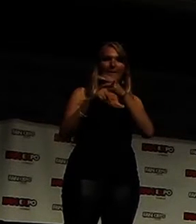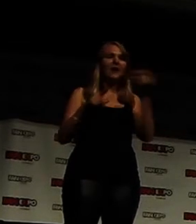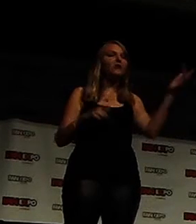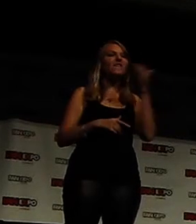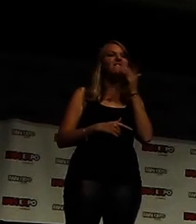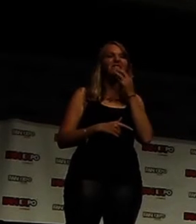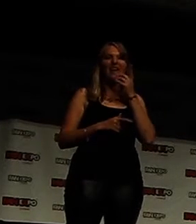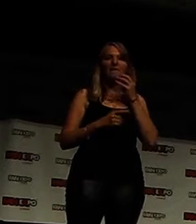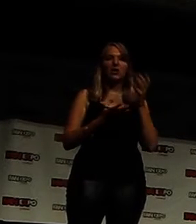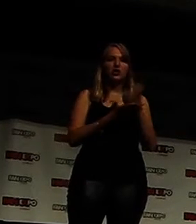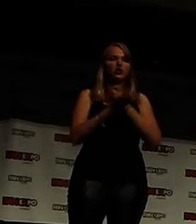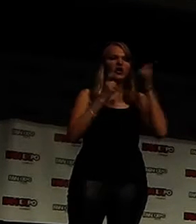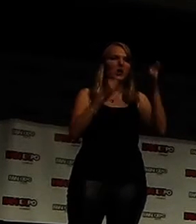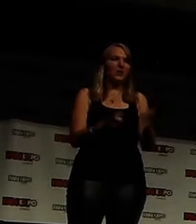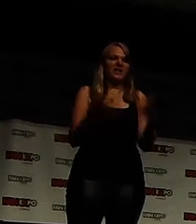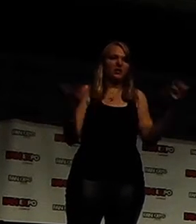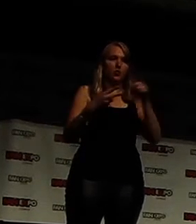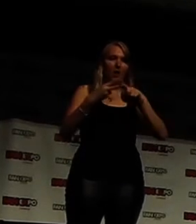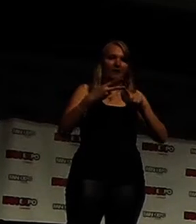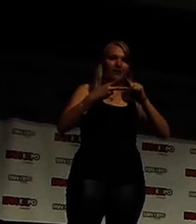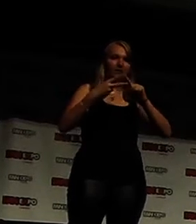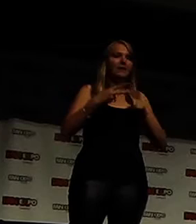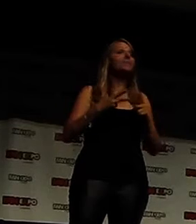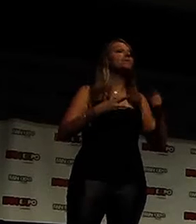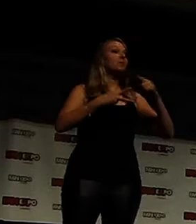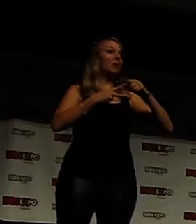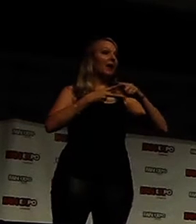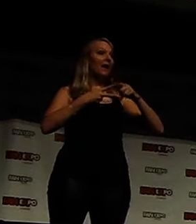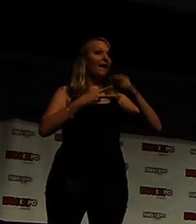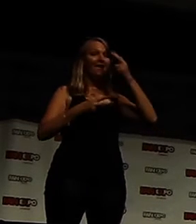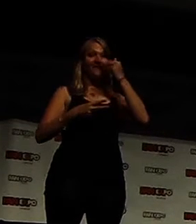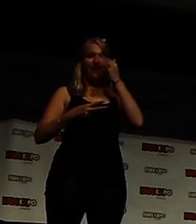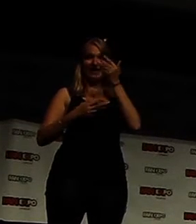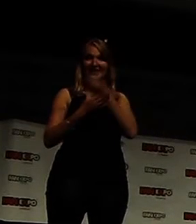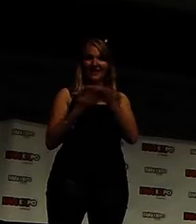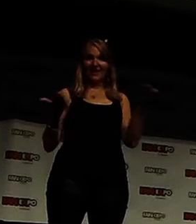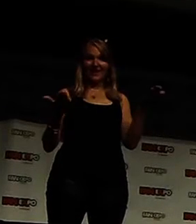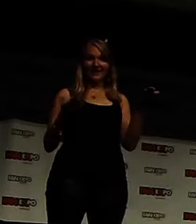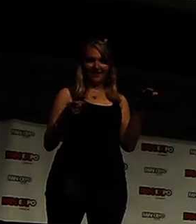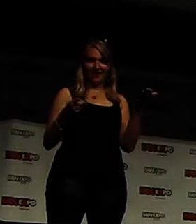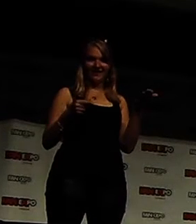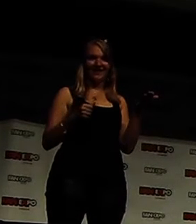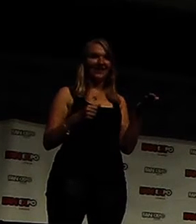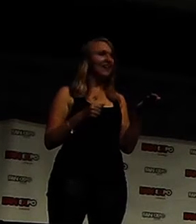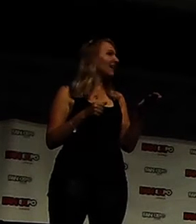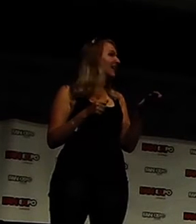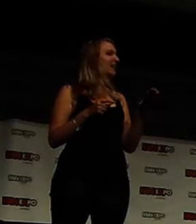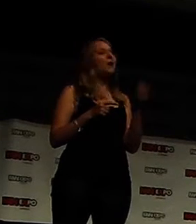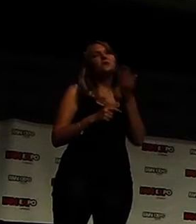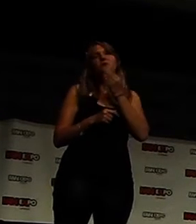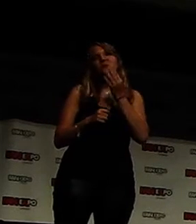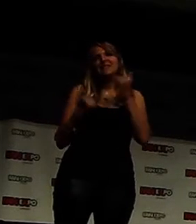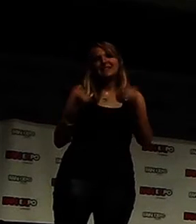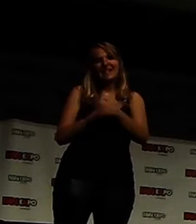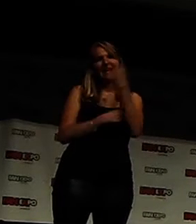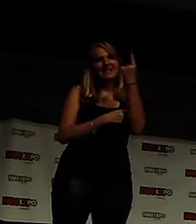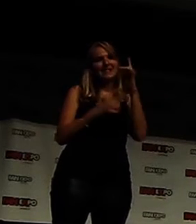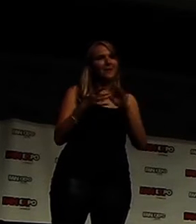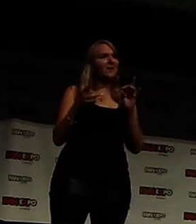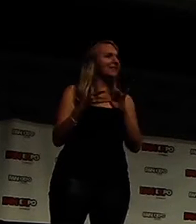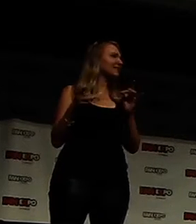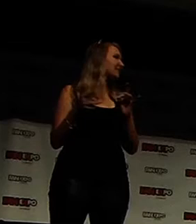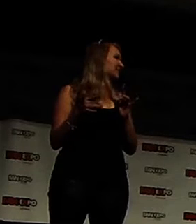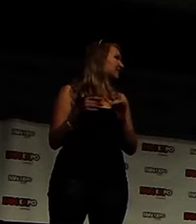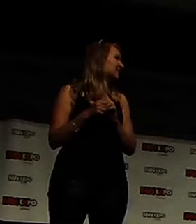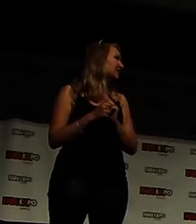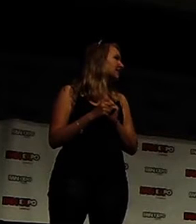What's the coolest or funniest thing to happen to you while doing the photo op, and what's your favorite charity? Ooh, funniest thing. Somebody said something very sweet today, actually. They said, they